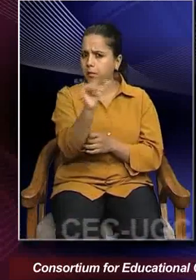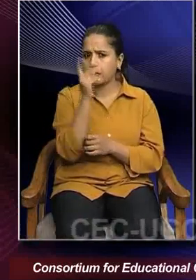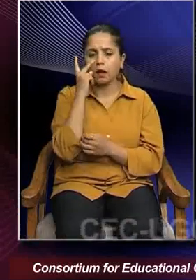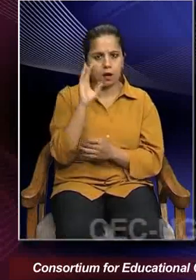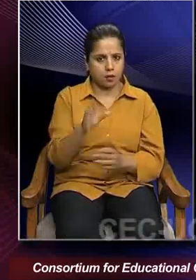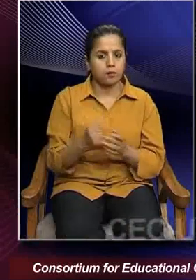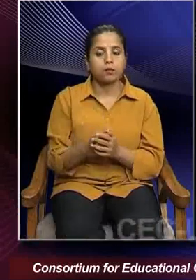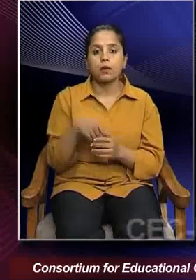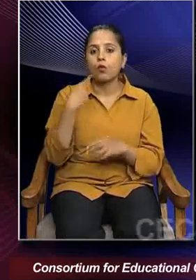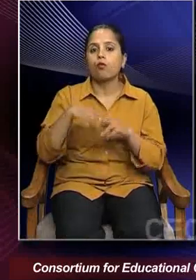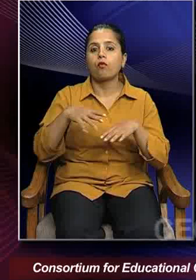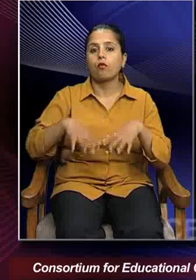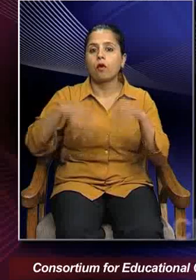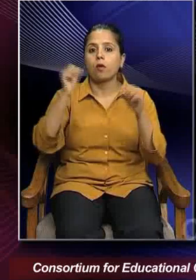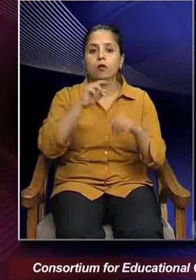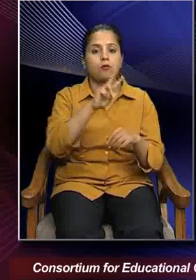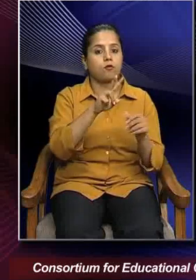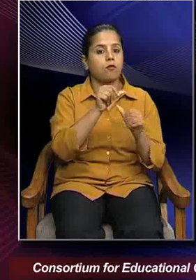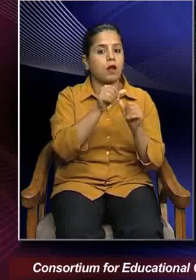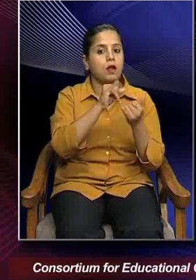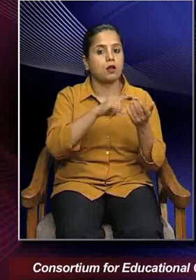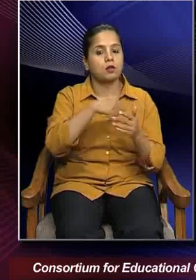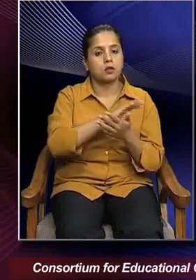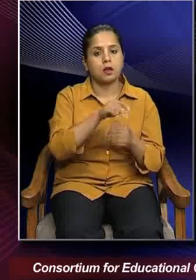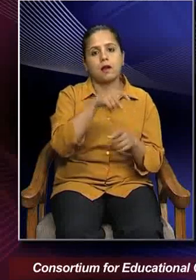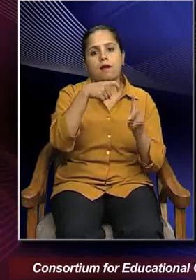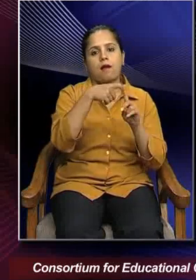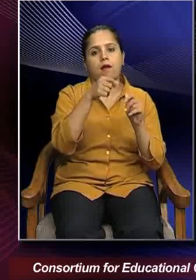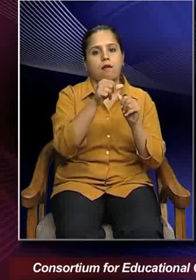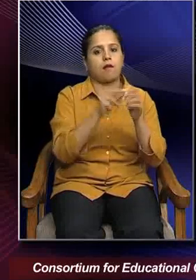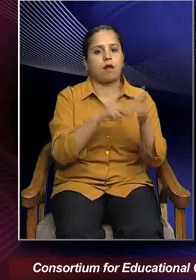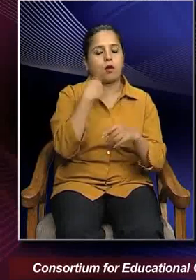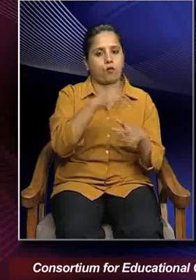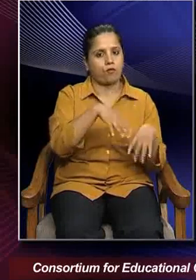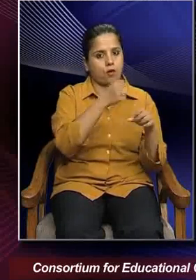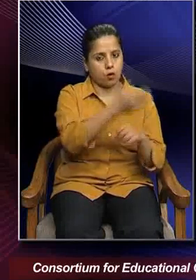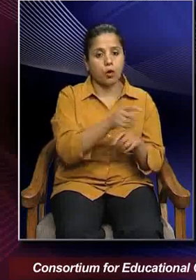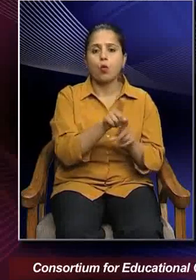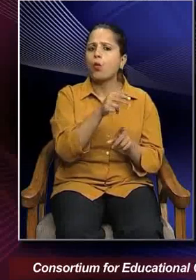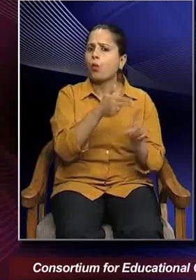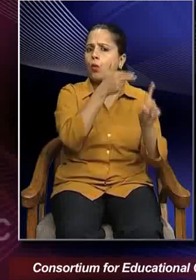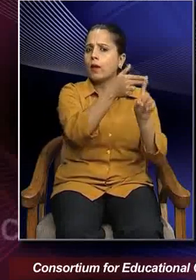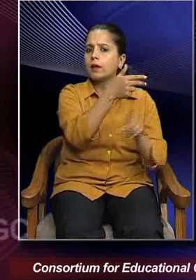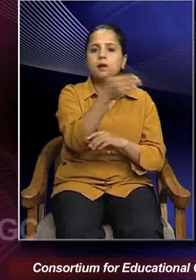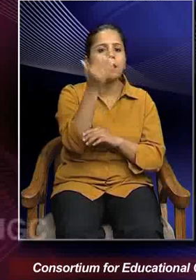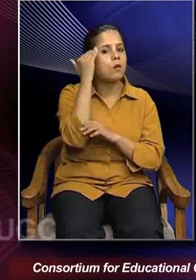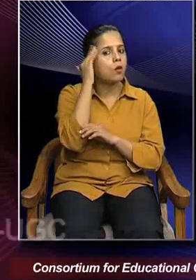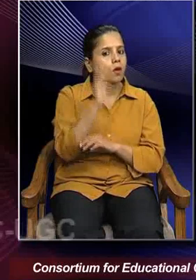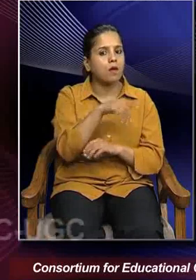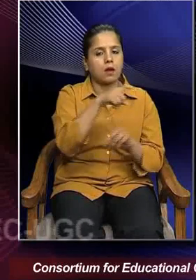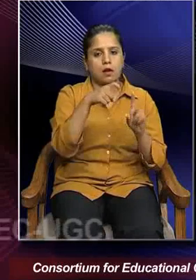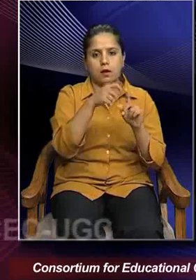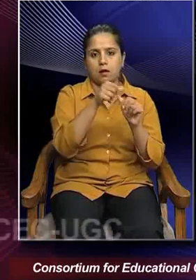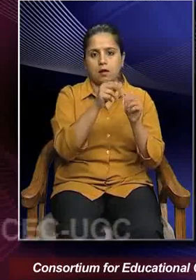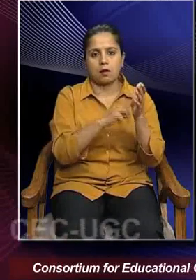The founder of Vaiśeṣika system is Kannar, who is also known as Kanabhuka,